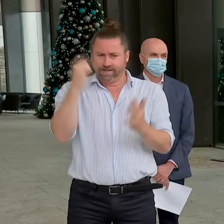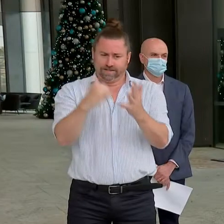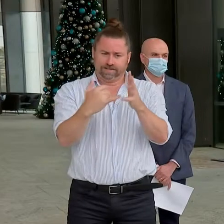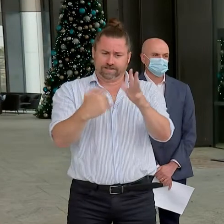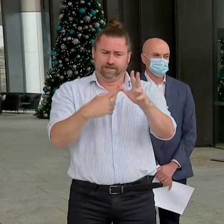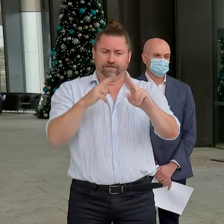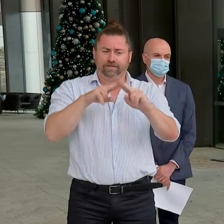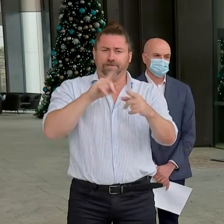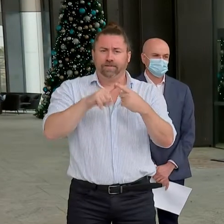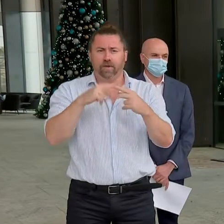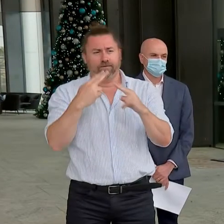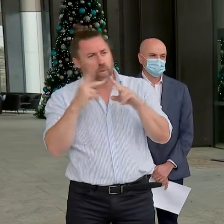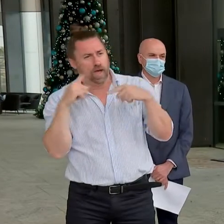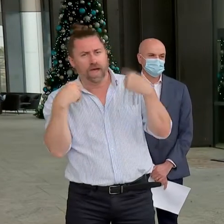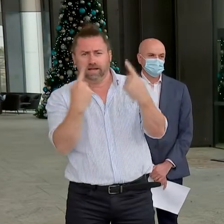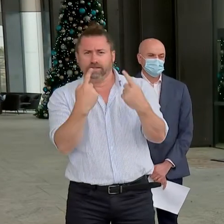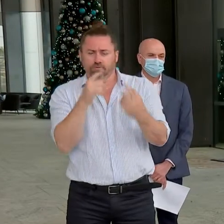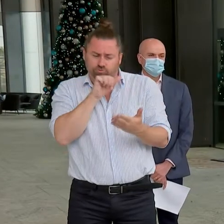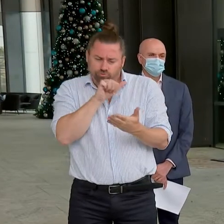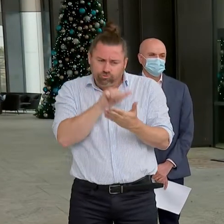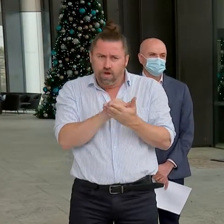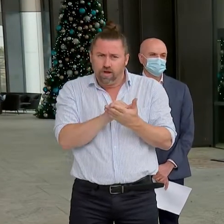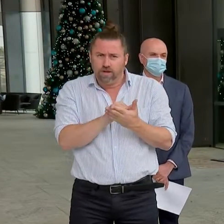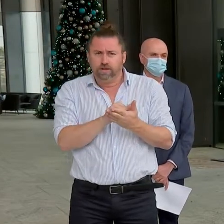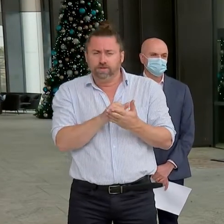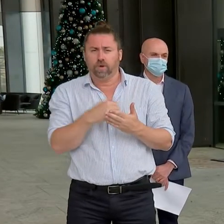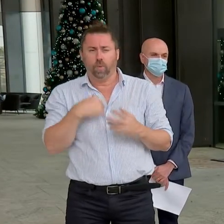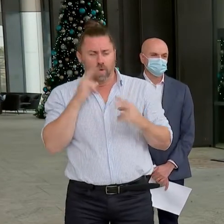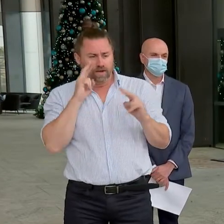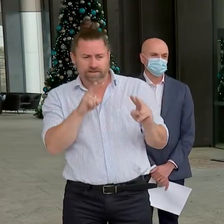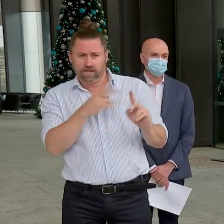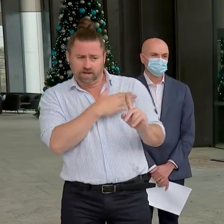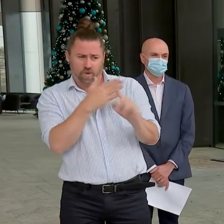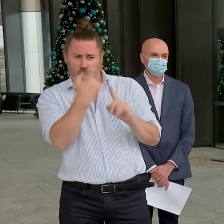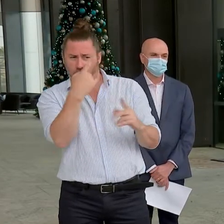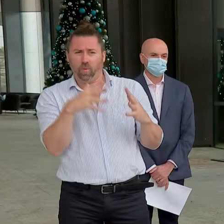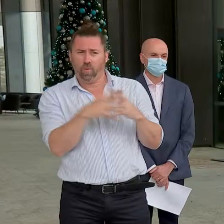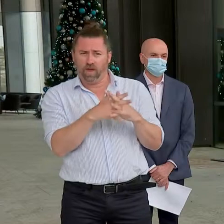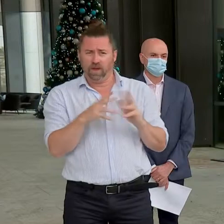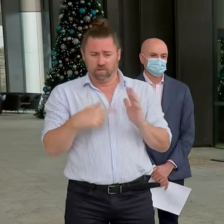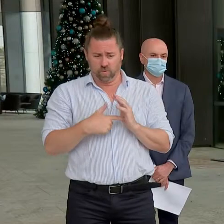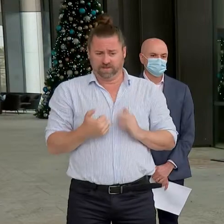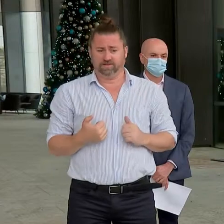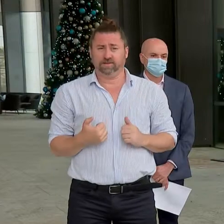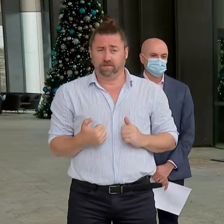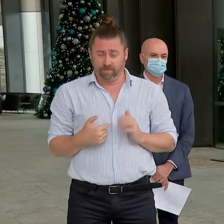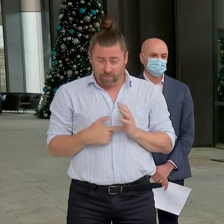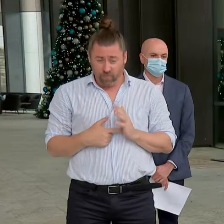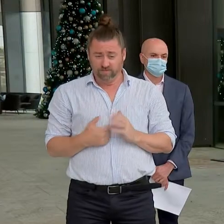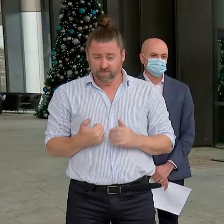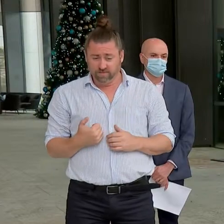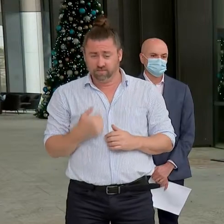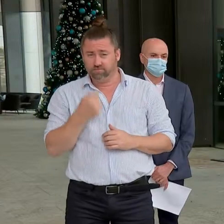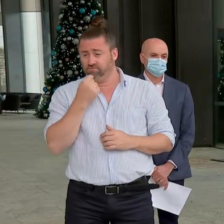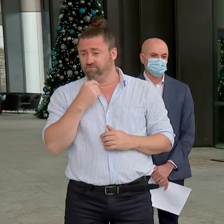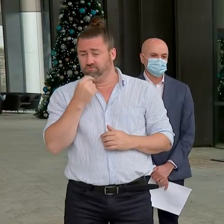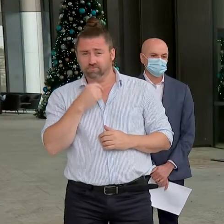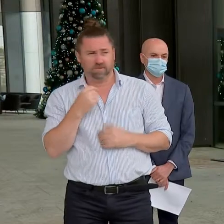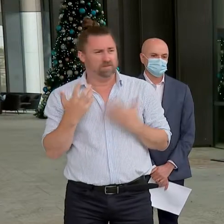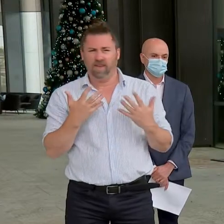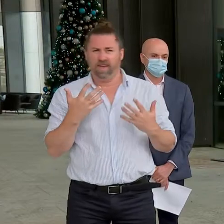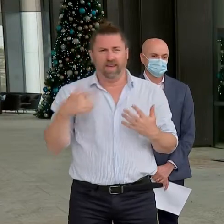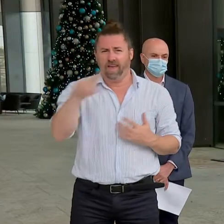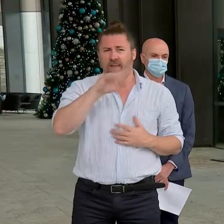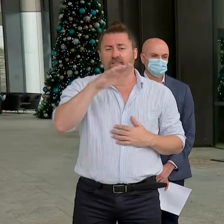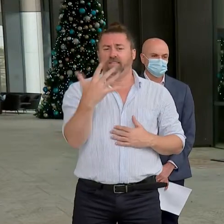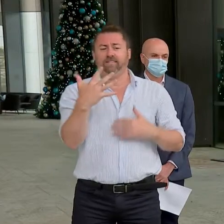but based on the data we now have of our first week, full week of testing, I welcome the advice of the Chief Health Officer that we can